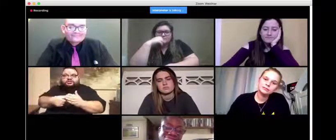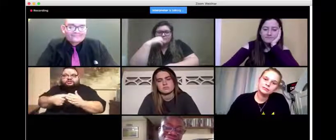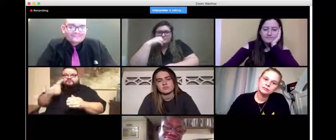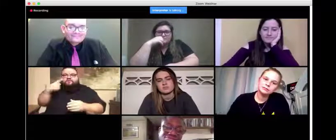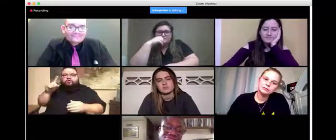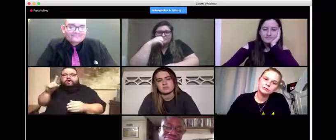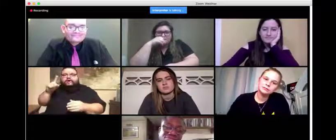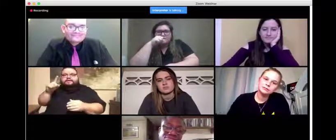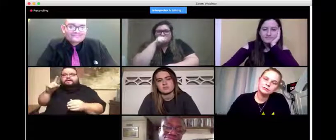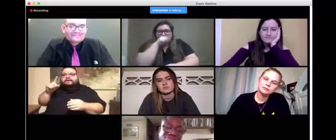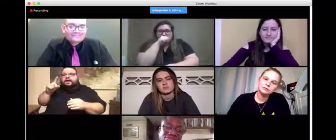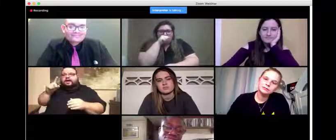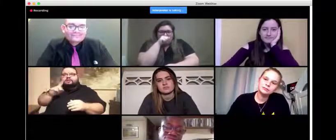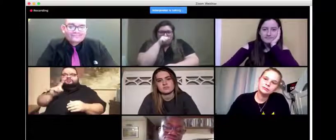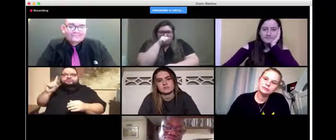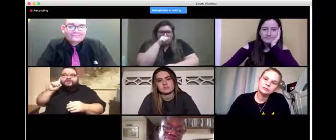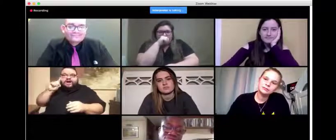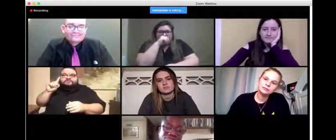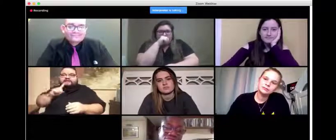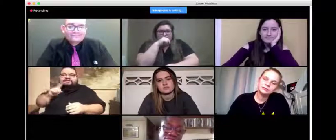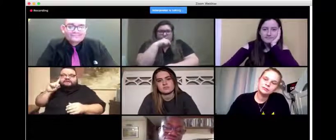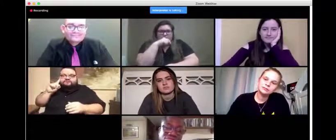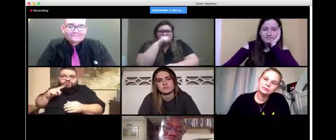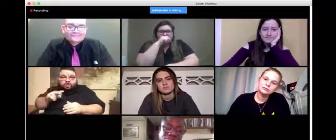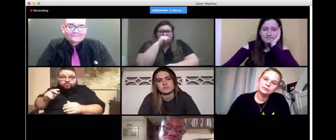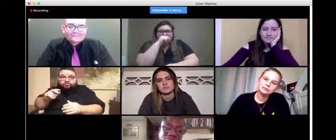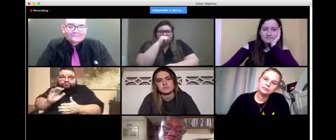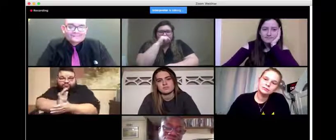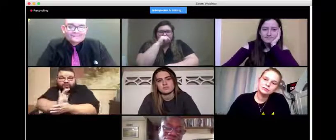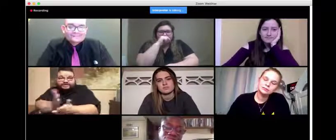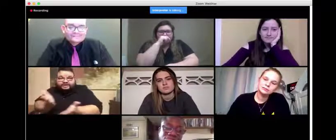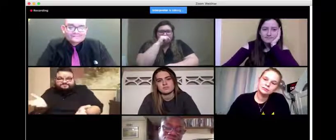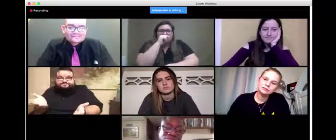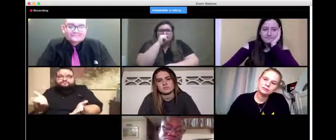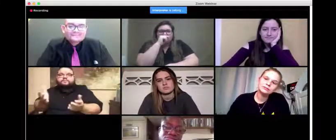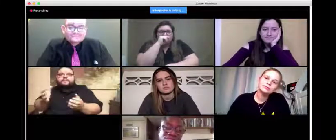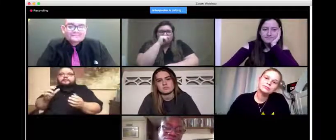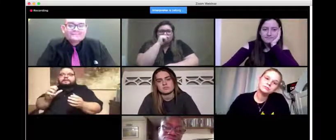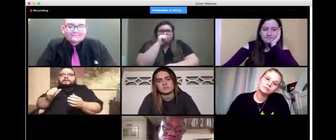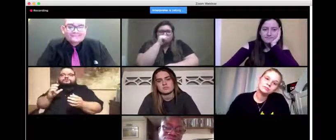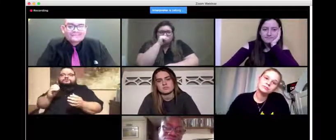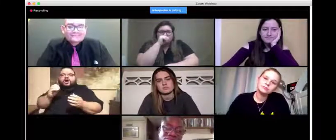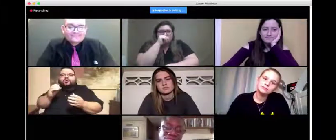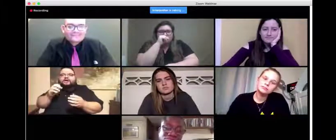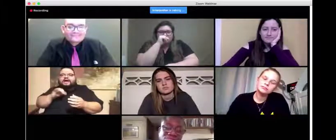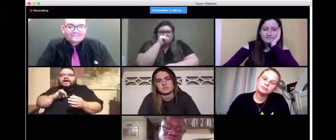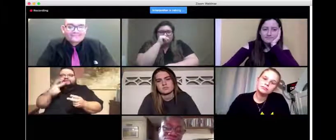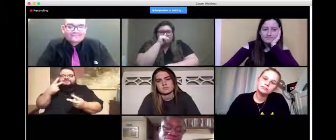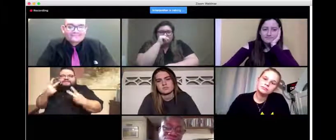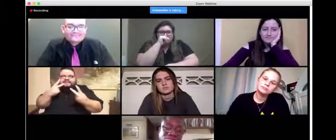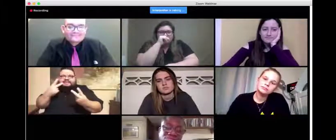movie. You know, it's a good start. But I've seen many deaf people that are not happy with it. So